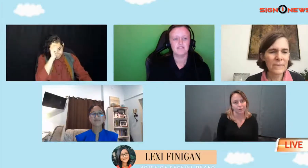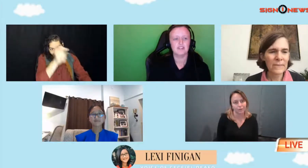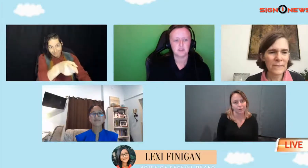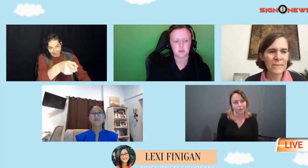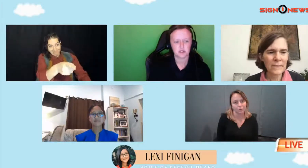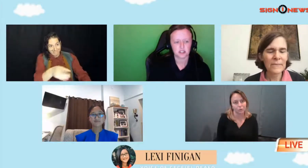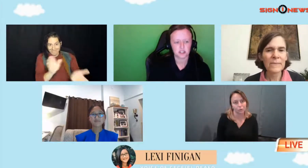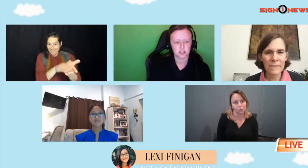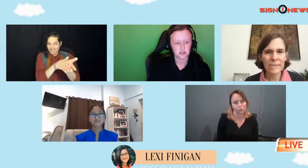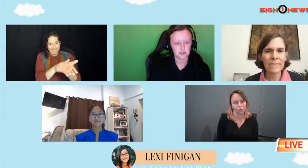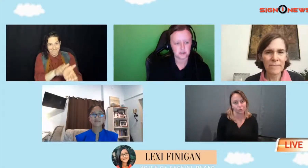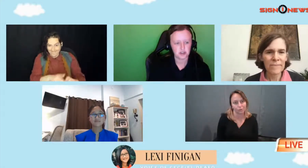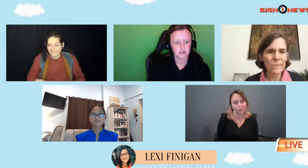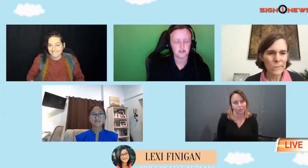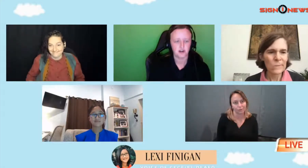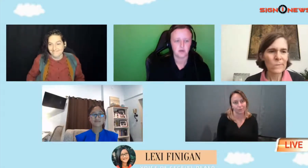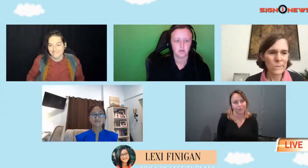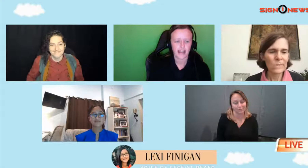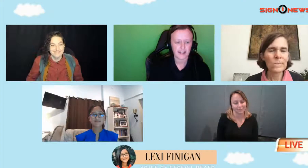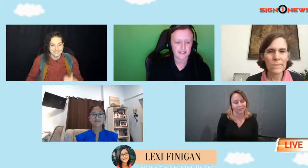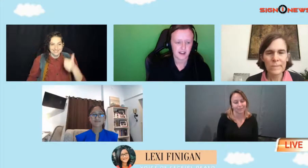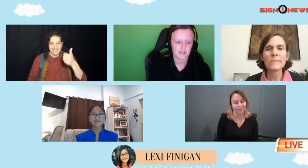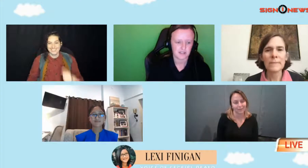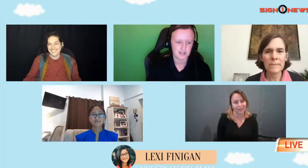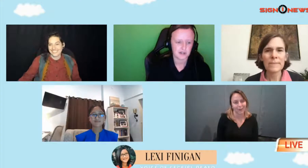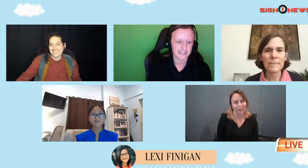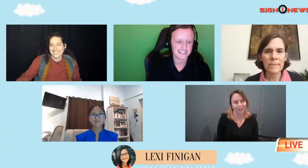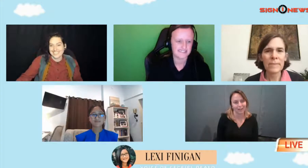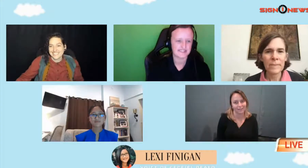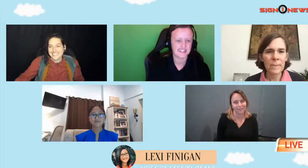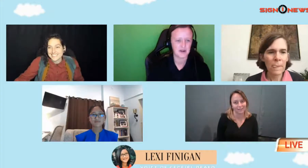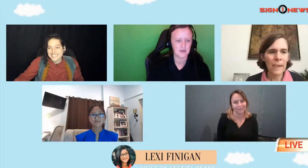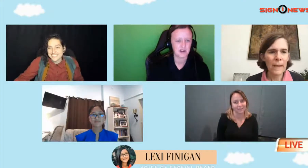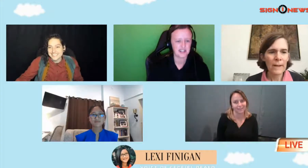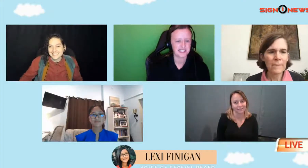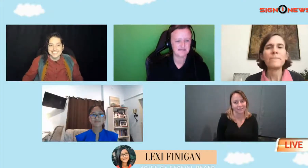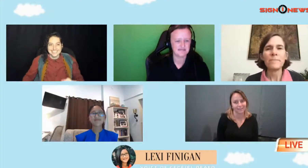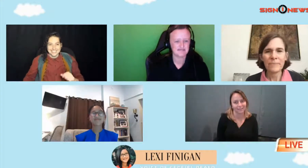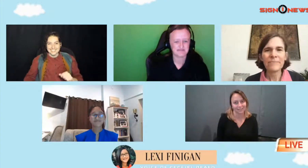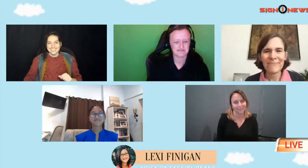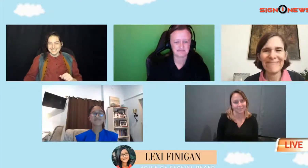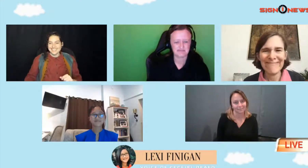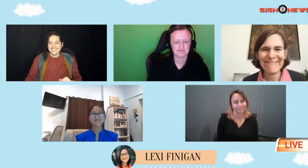any visual cues. So hats off to you, Lexi, for that work.